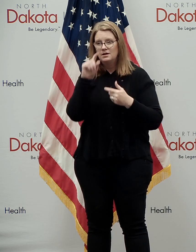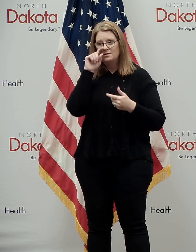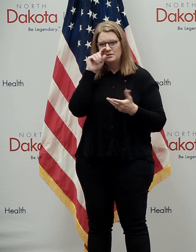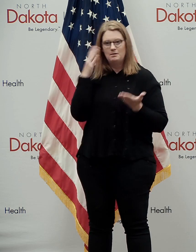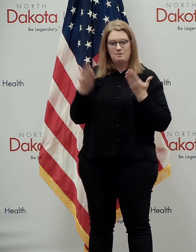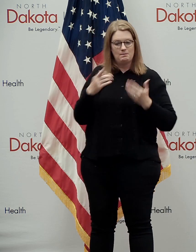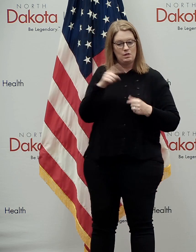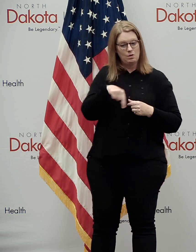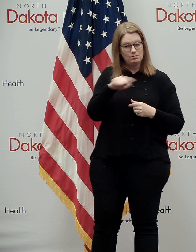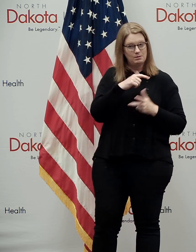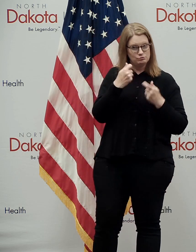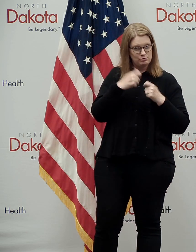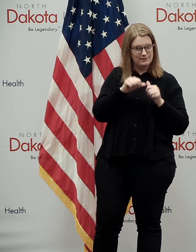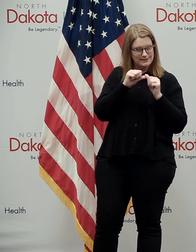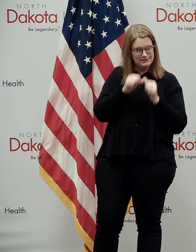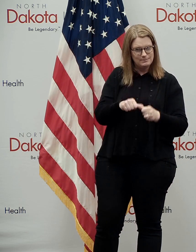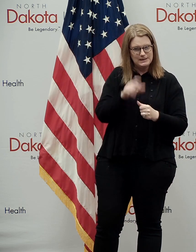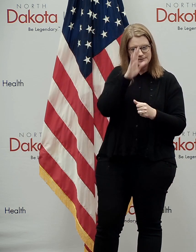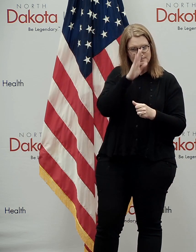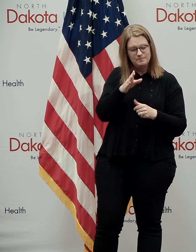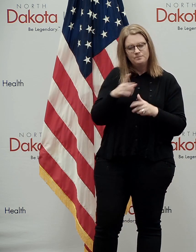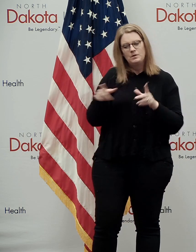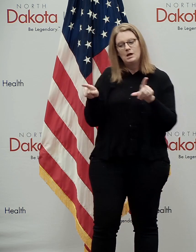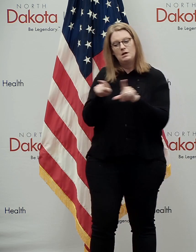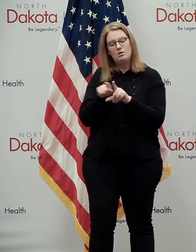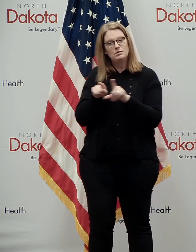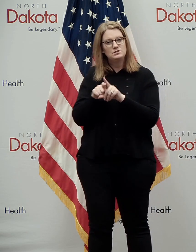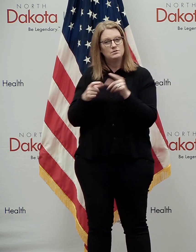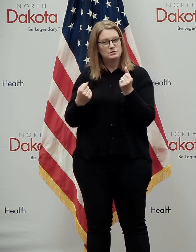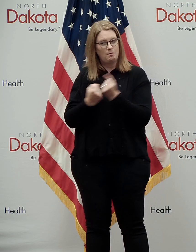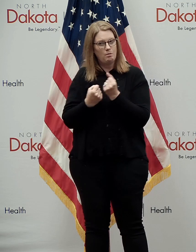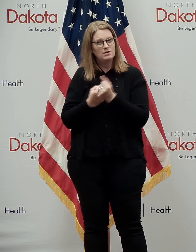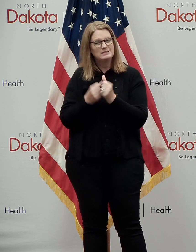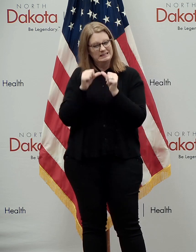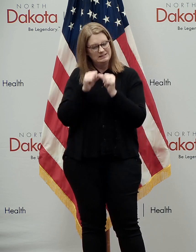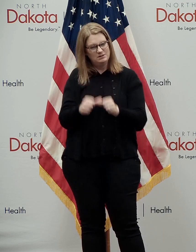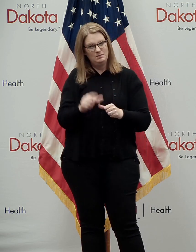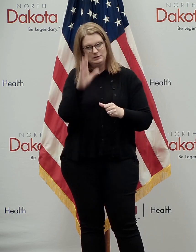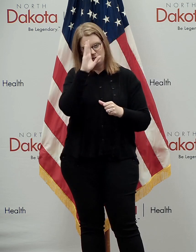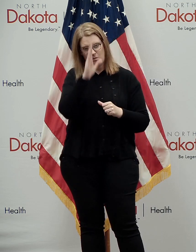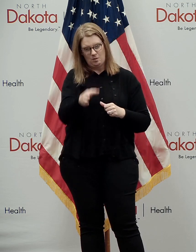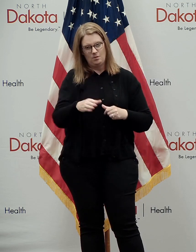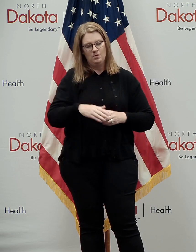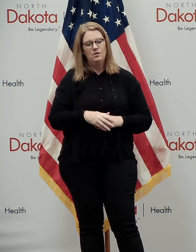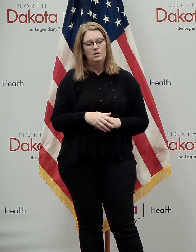in recovery and other supports to help maintain sobriety and recovery. So again,